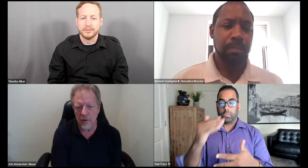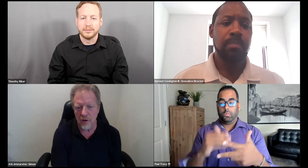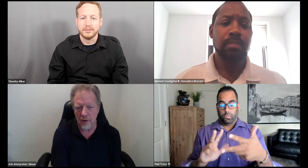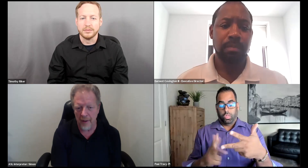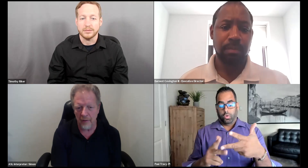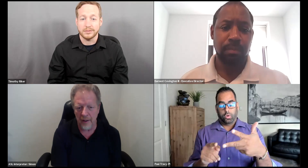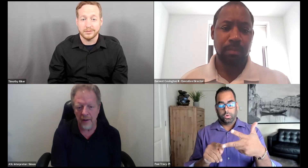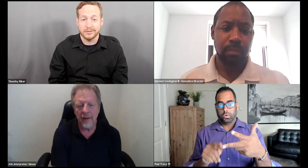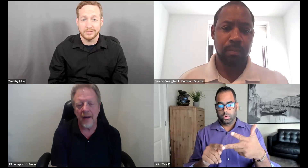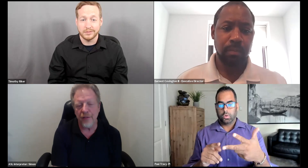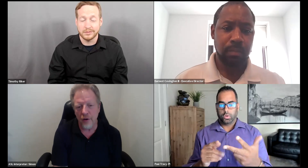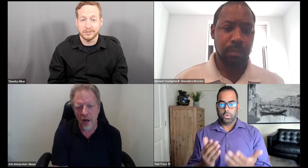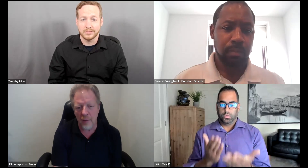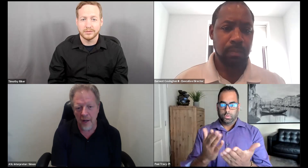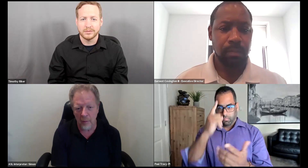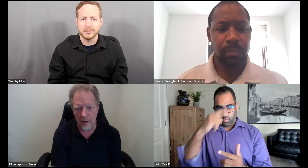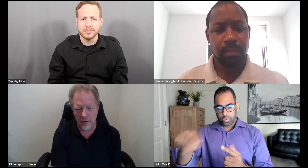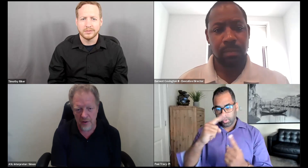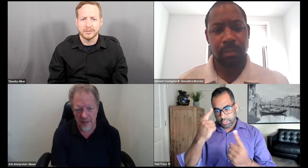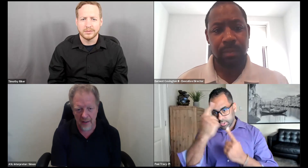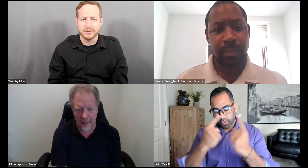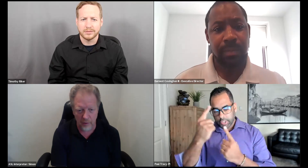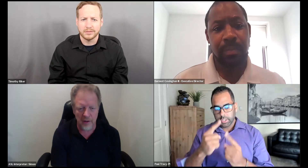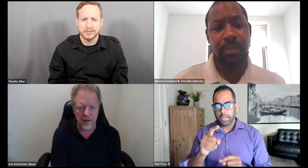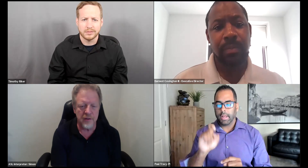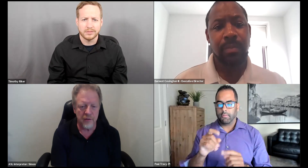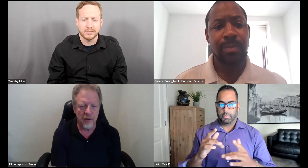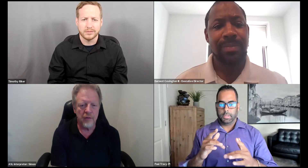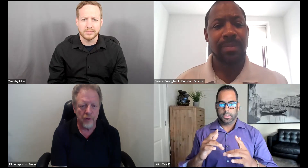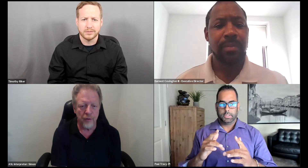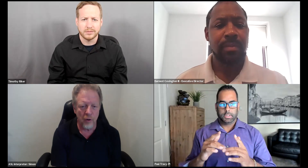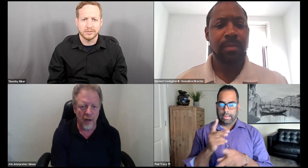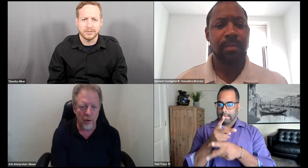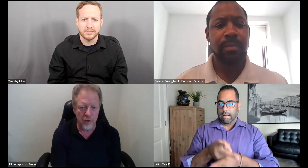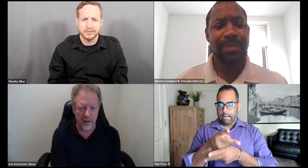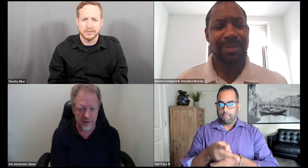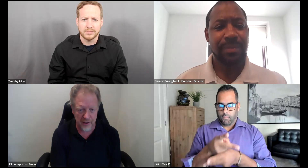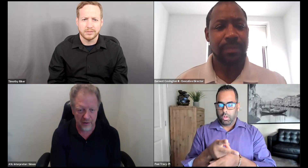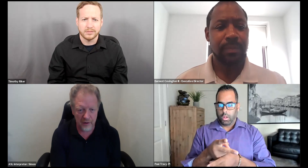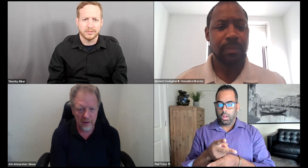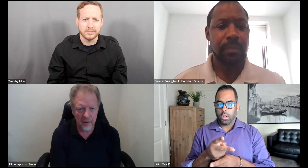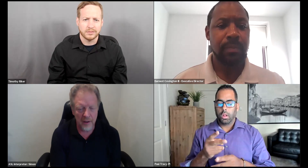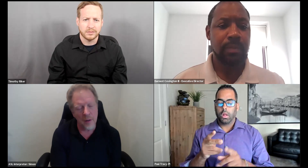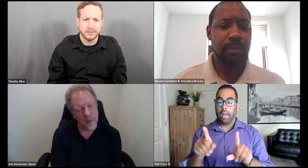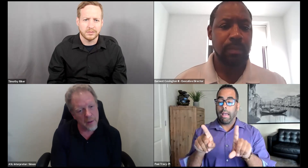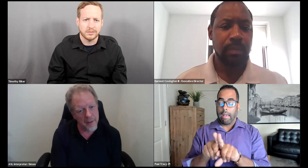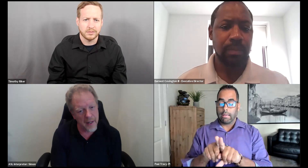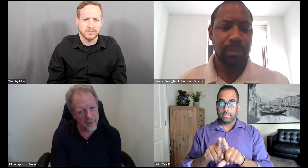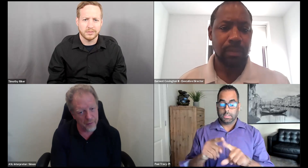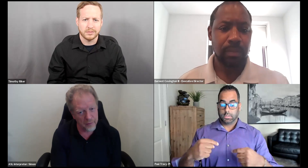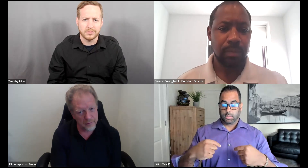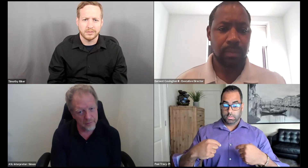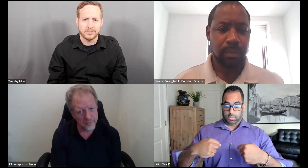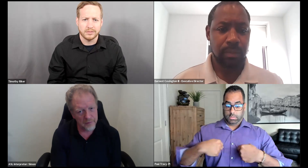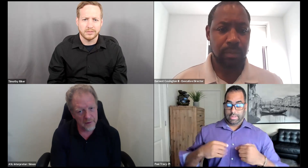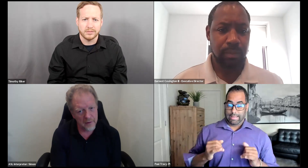I'm concerned about, okay? Now, the third item that I want to address in that language is food for thought that I want you to consider, is that we need to be